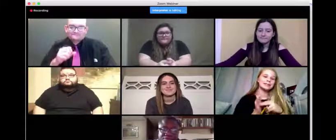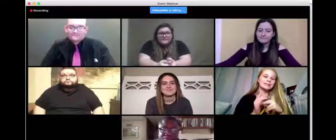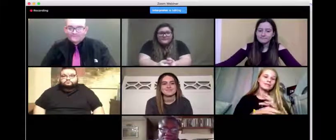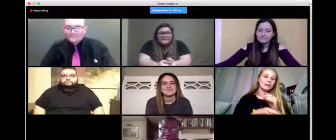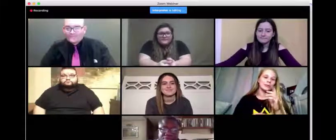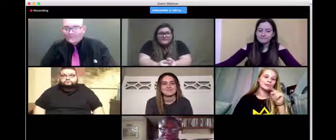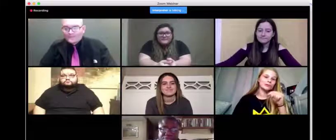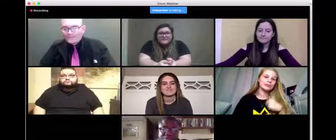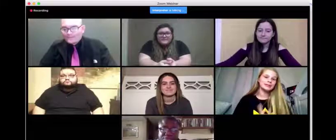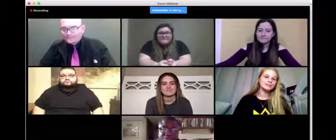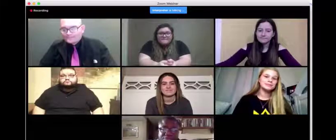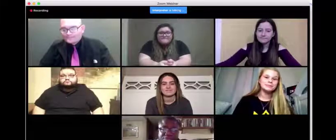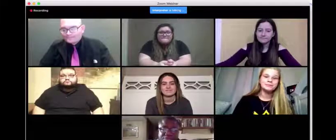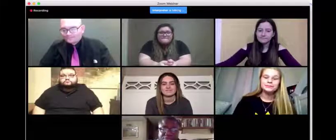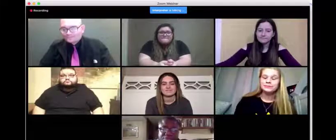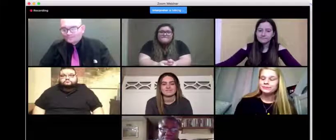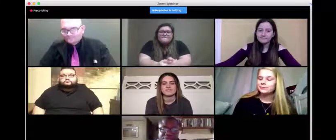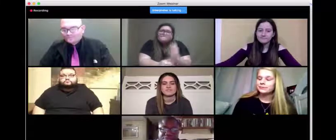Thank you, Blakelyn.